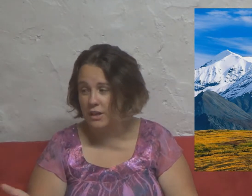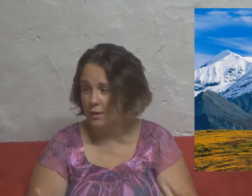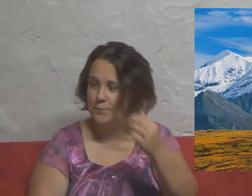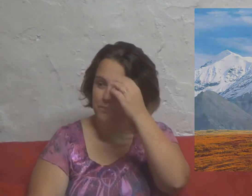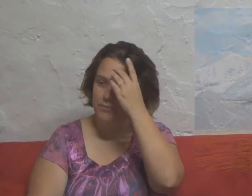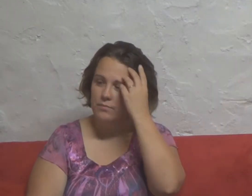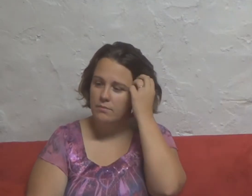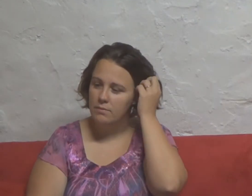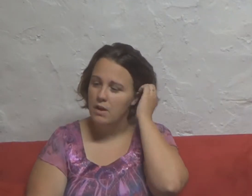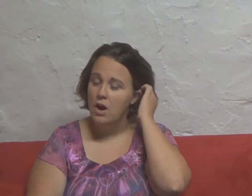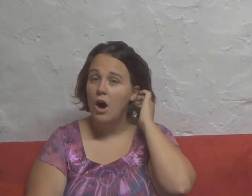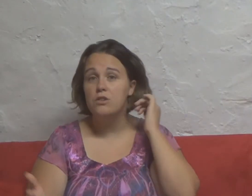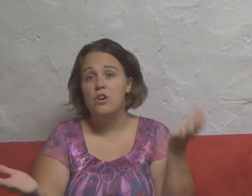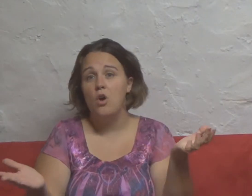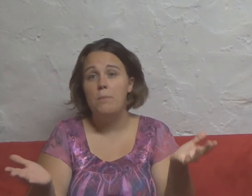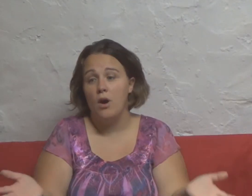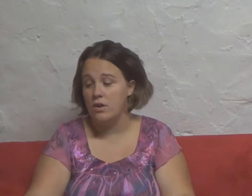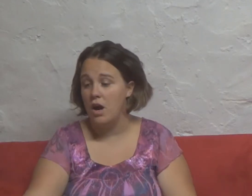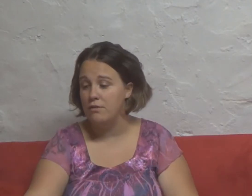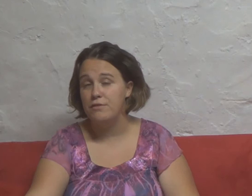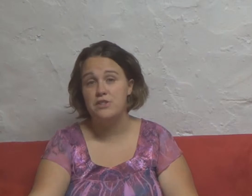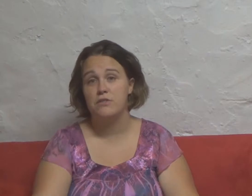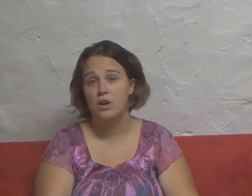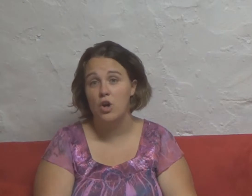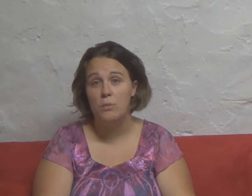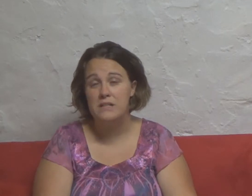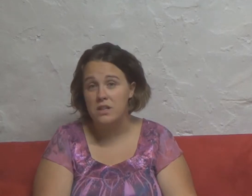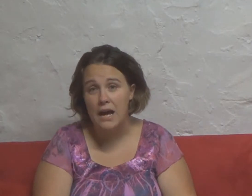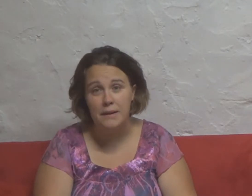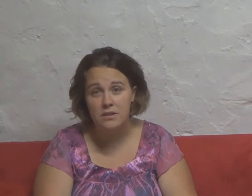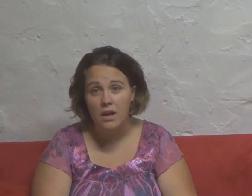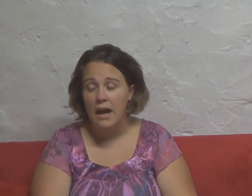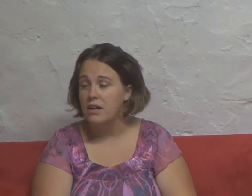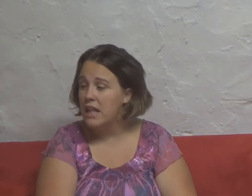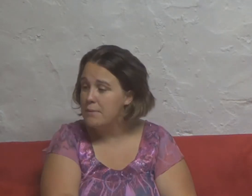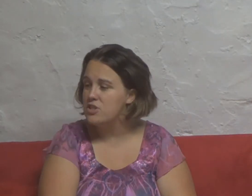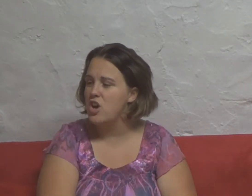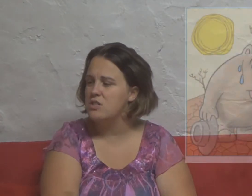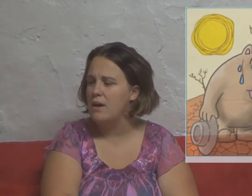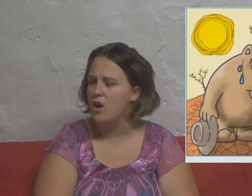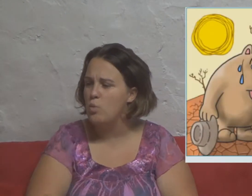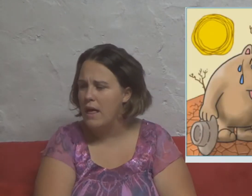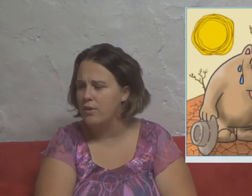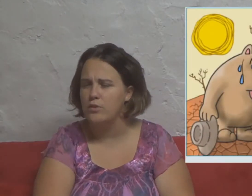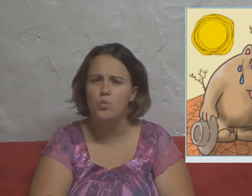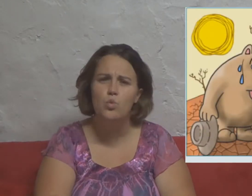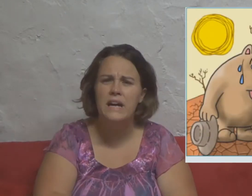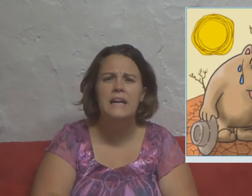year. Also, a part of the features of our globe is climate. And climate just talks about our weather, the